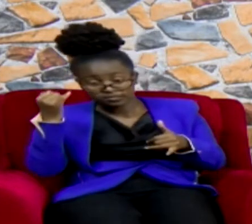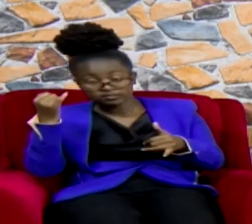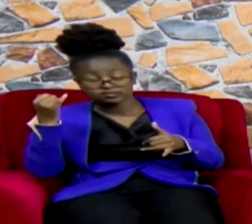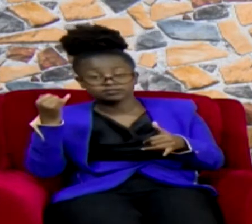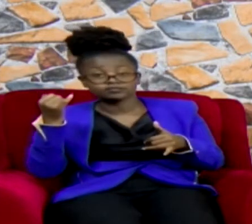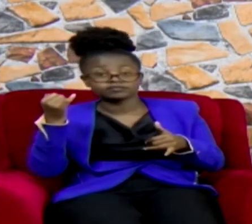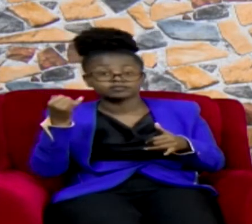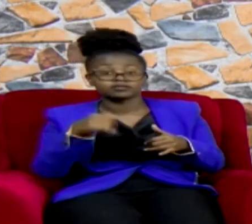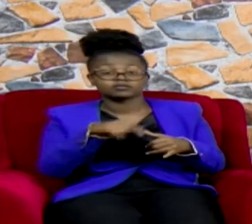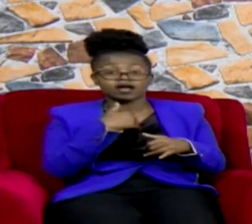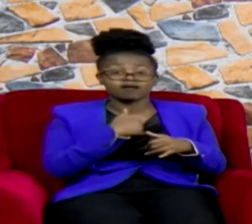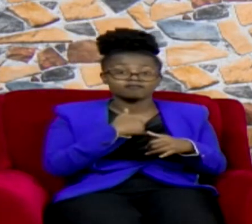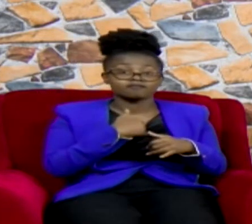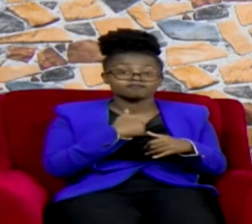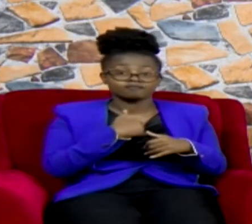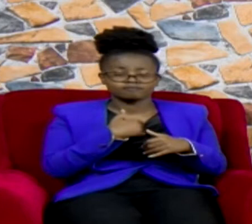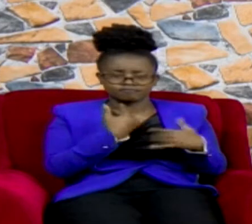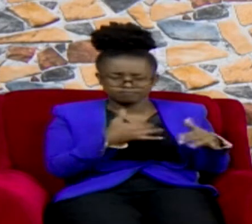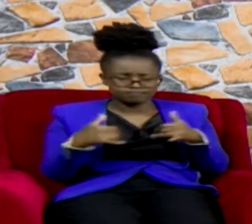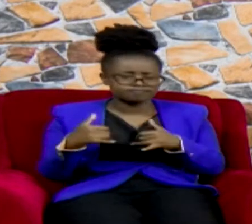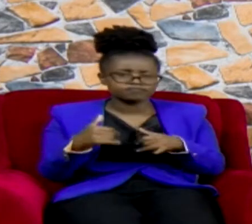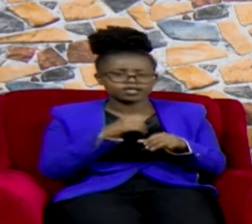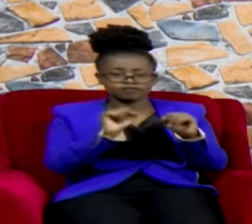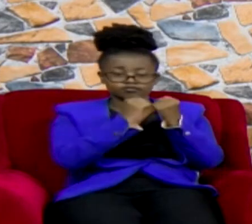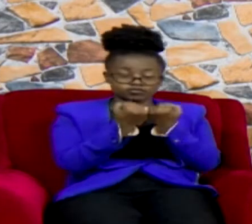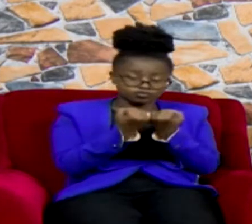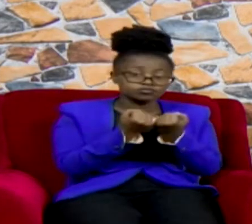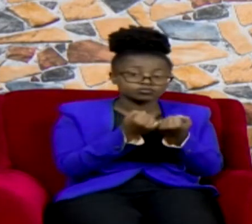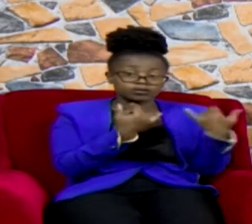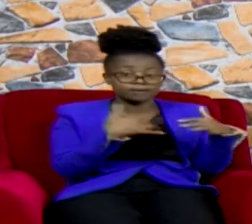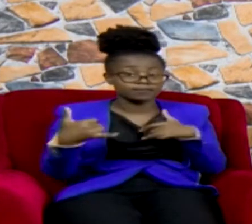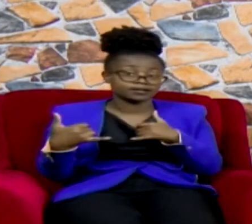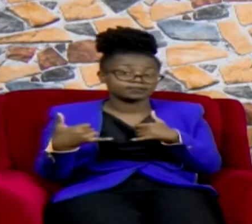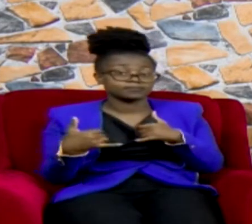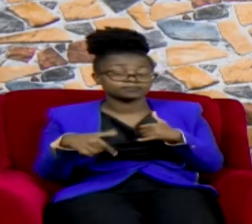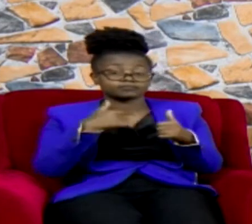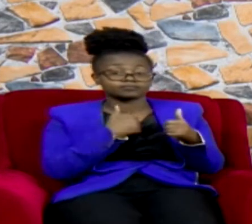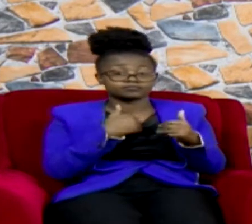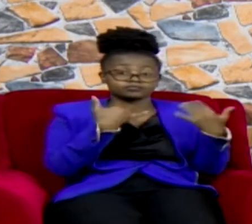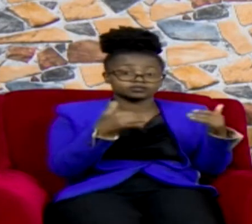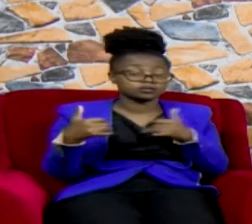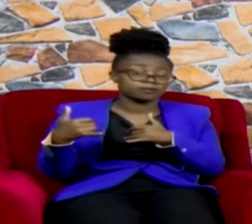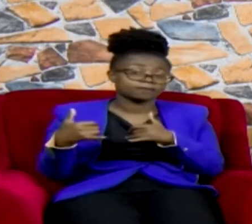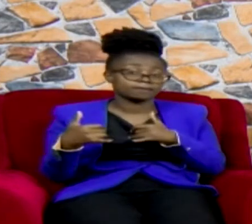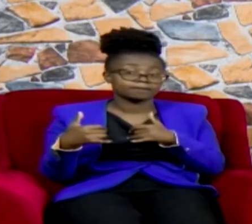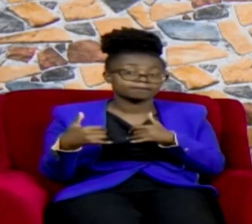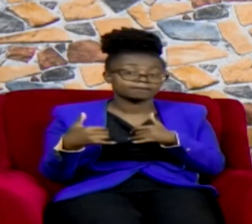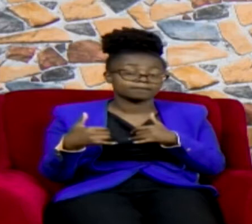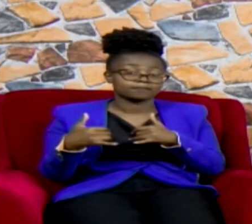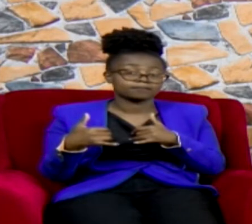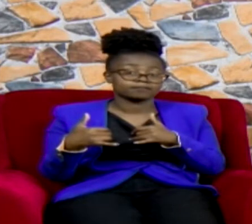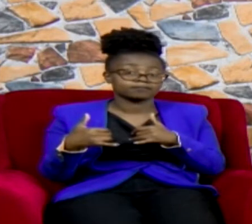play. There's the functional play. Okay. There's the social play. There's the constructive